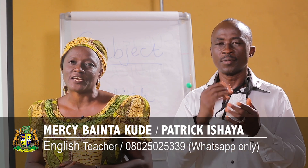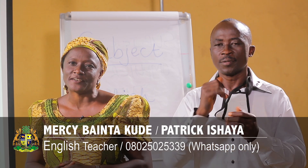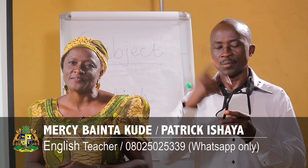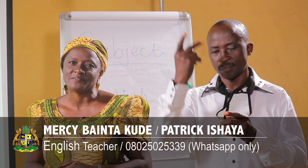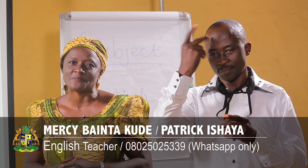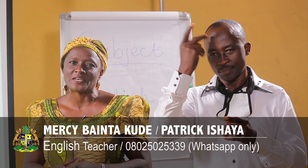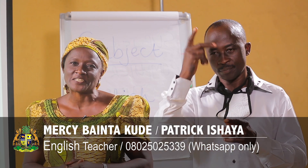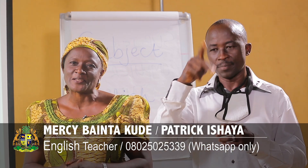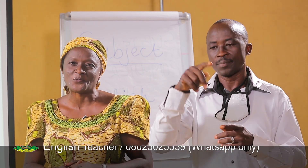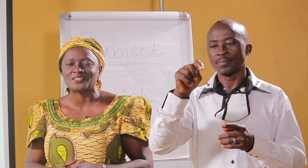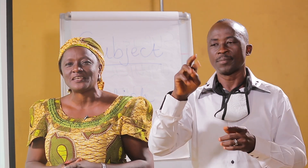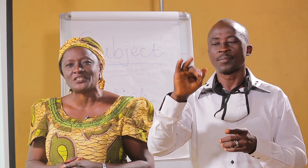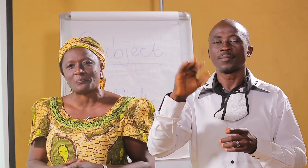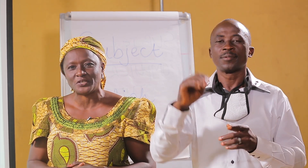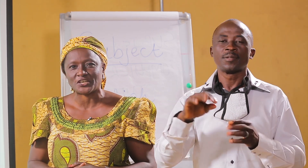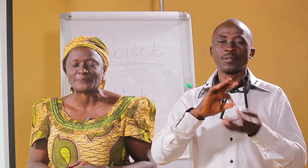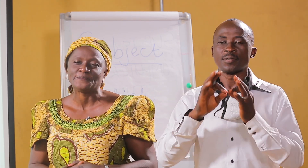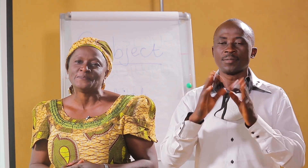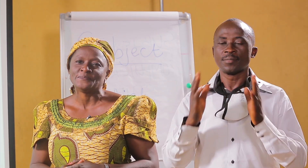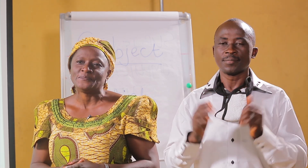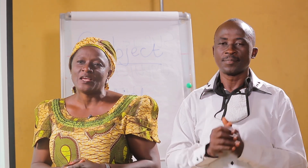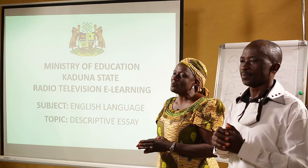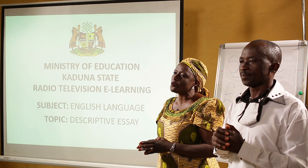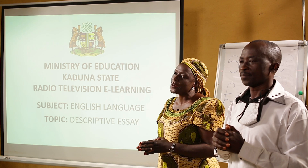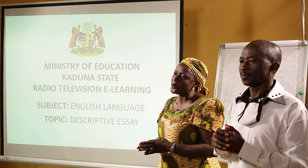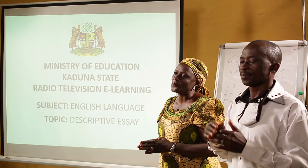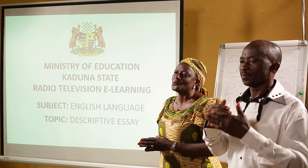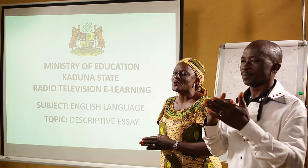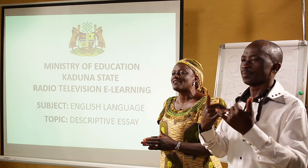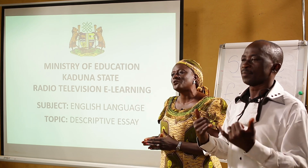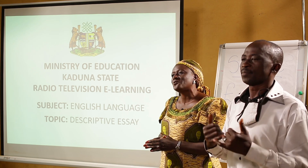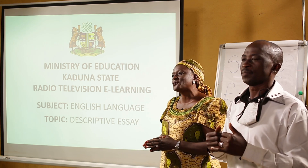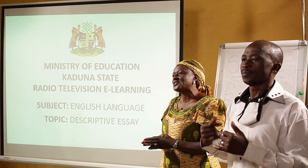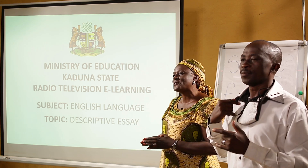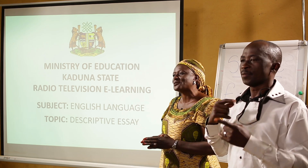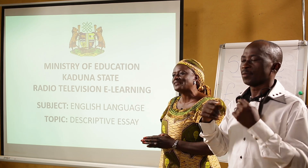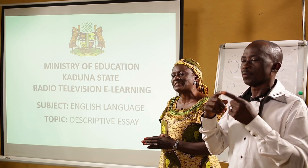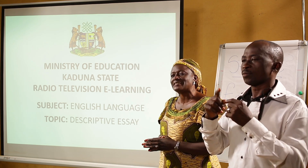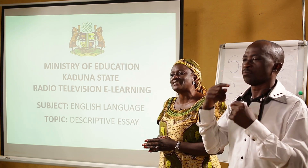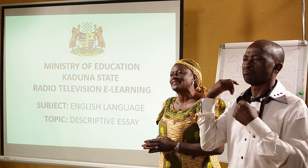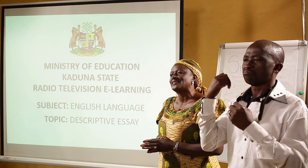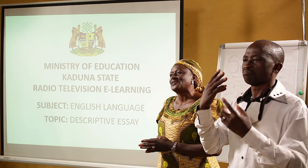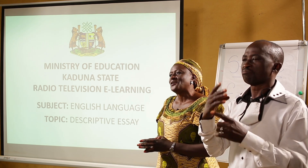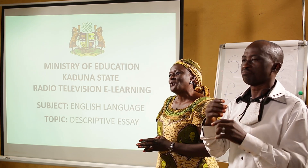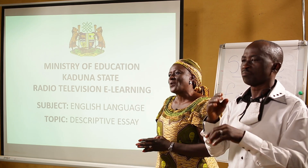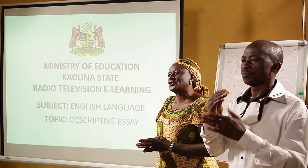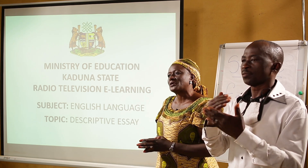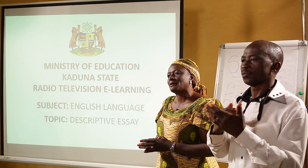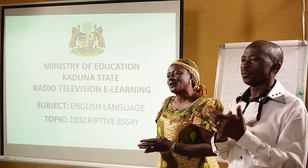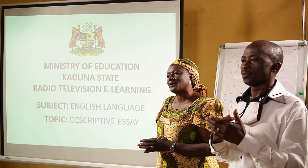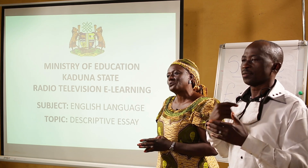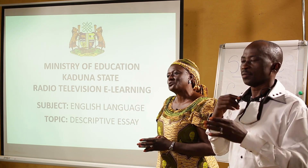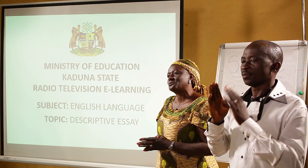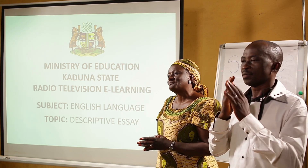Patrick Ishaya, the special language interpreter. Before now, we have gone through a series of lessons. We